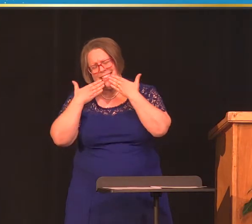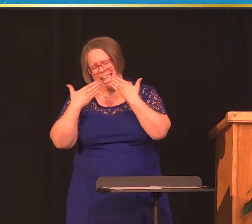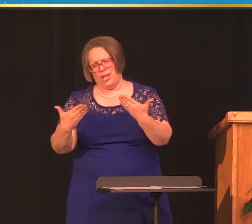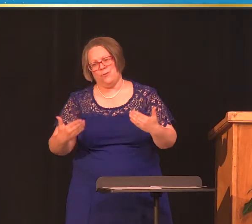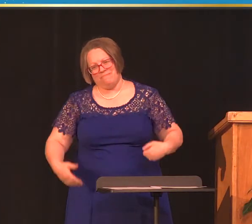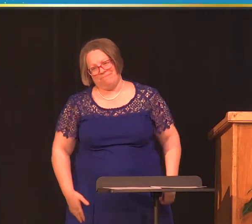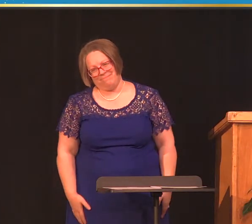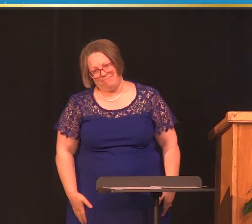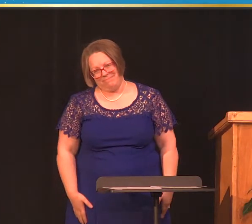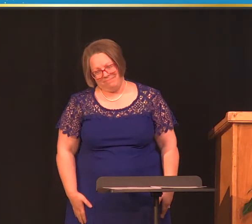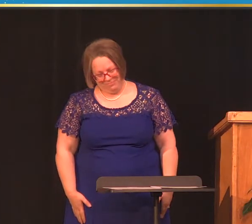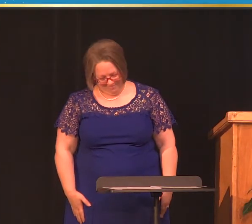lesson.